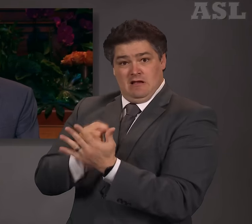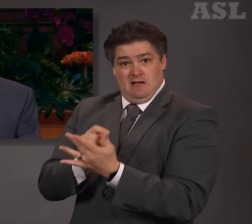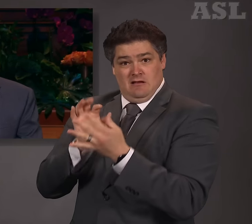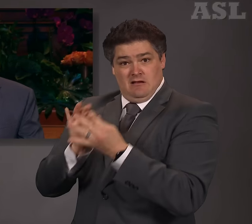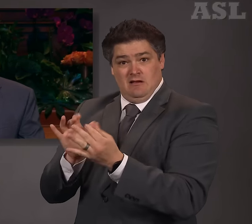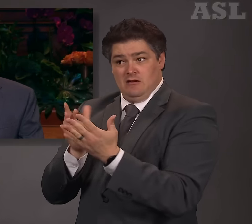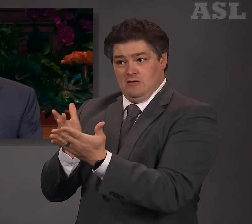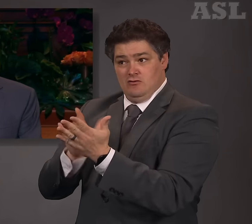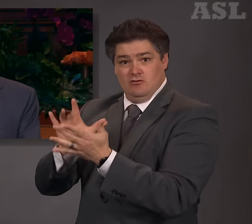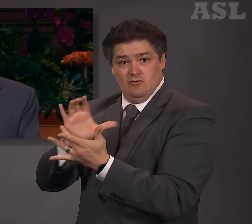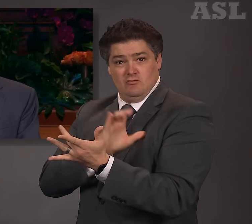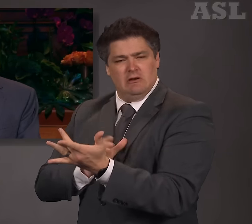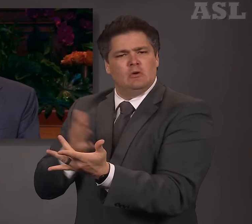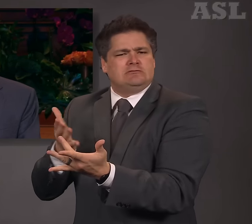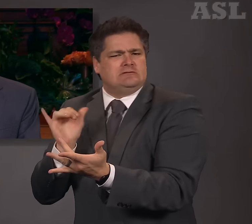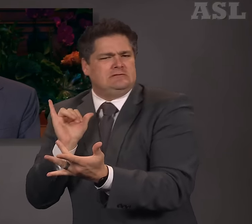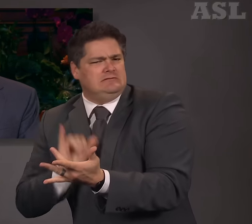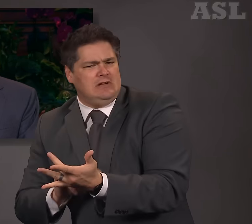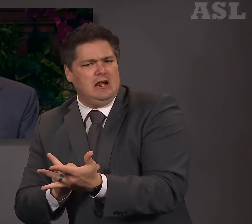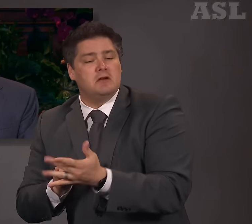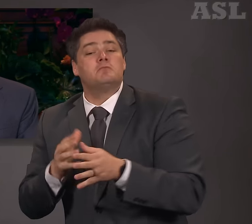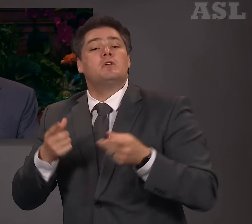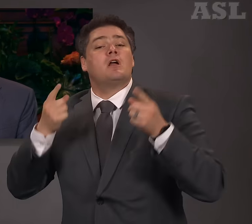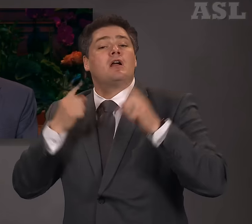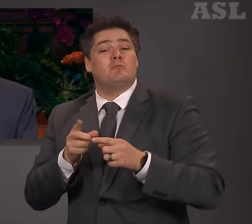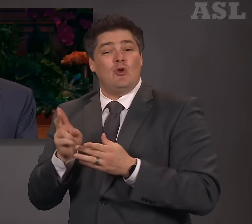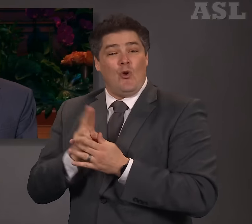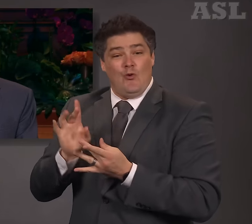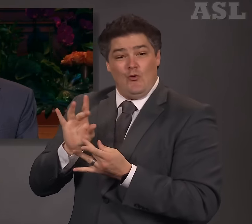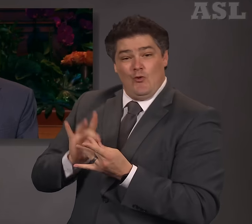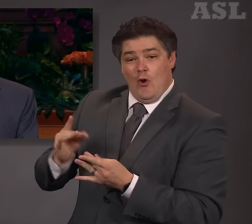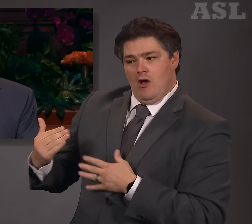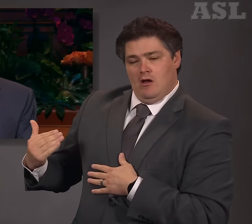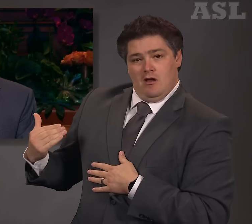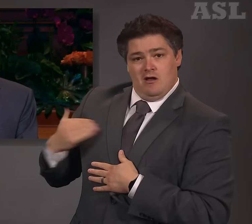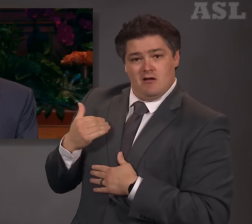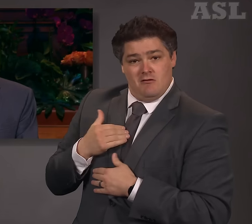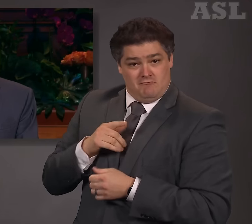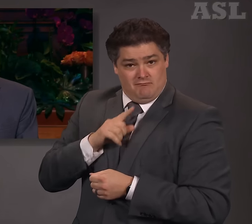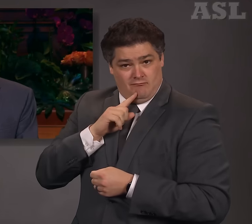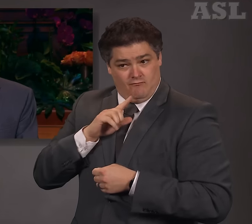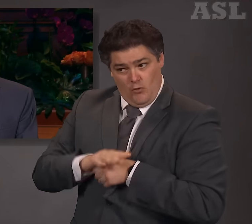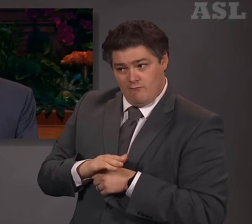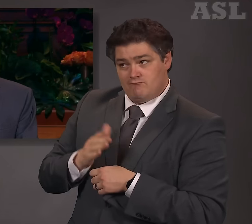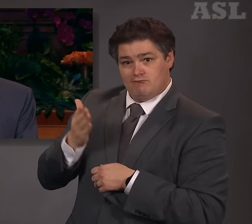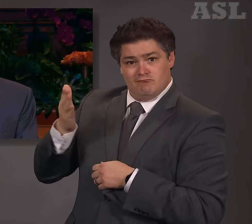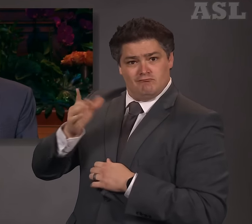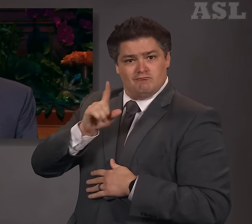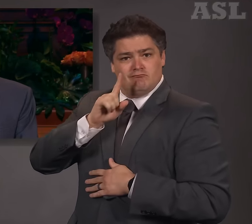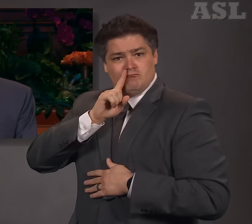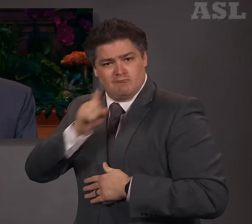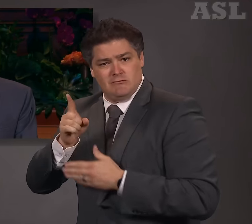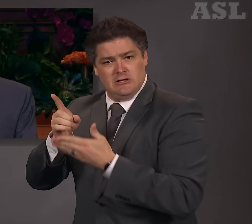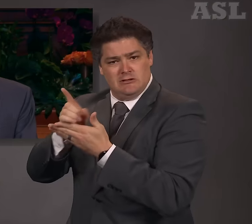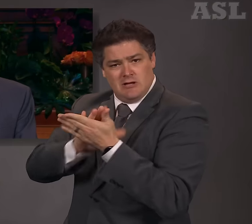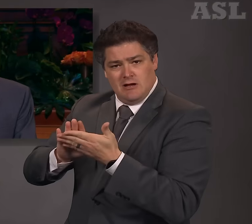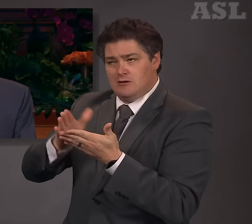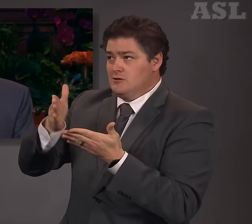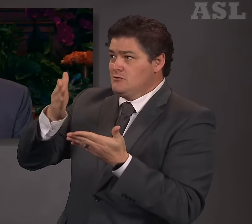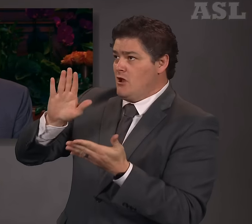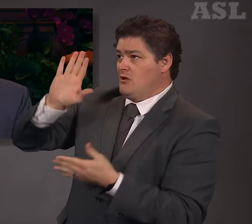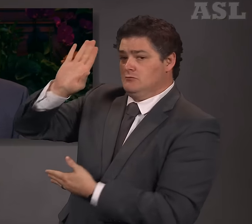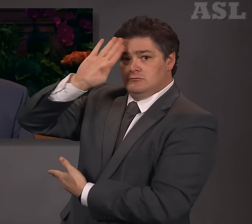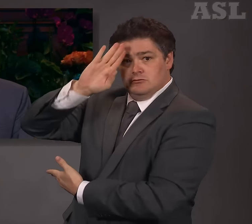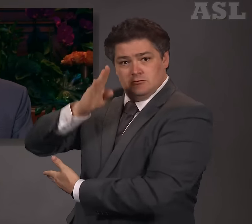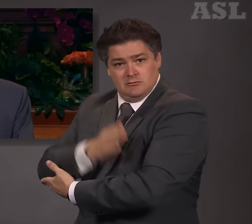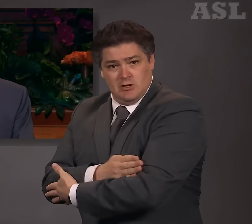It is the witness of the Holy Spirit that he is the divine Son of God, the Messiah, and Redeemer. It is John's